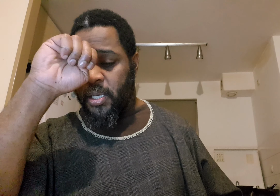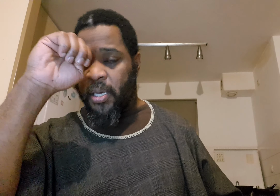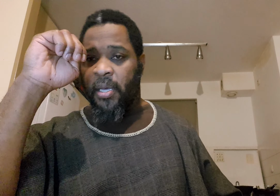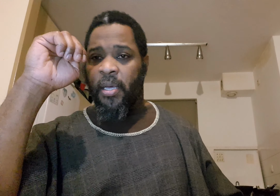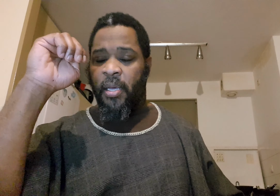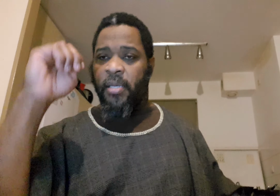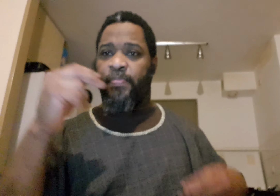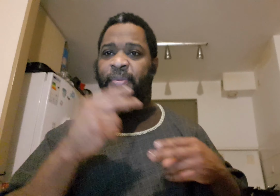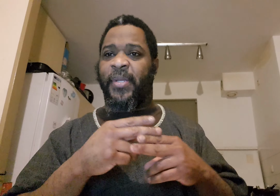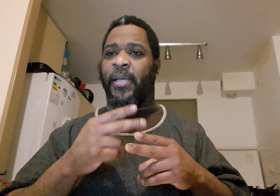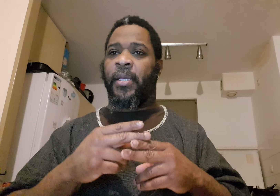contrite